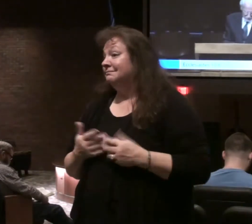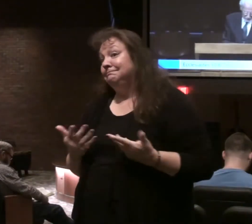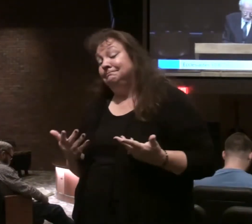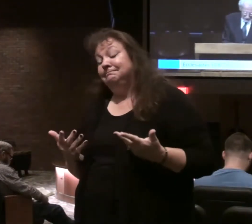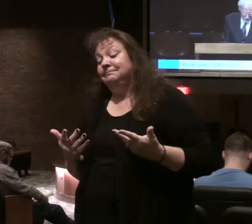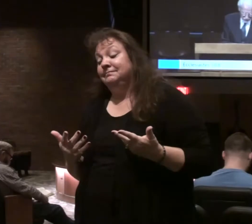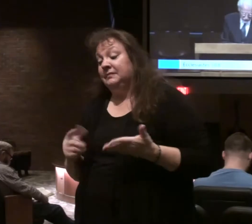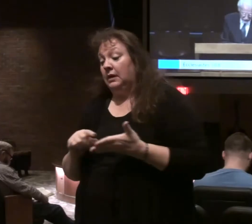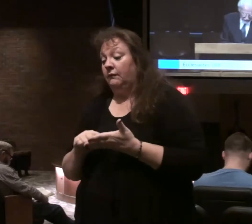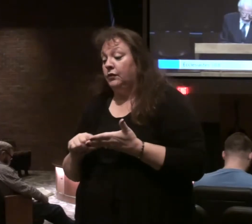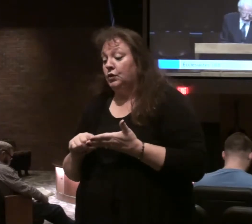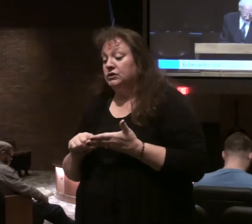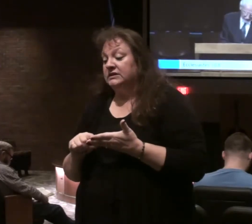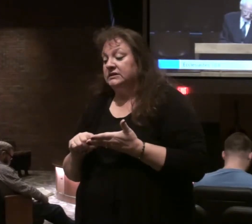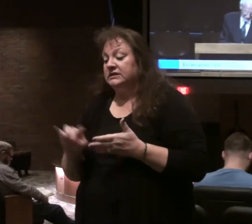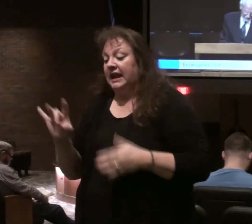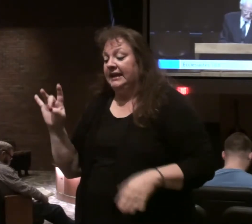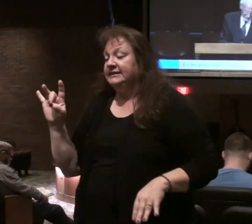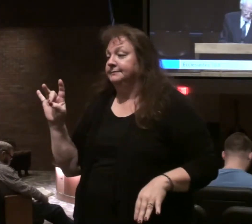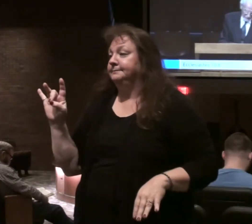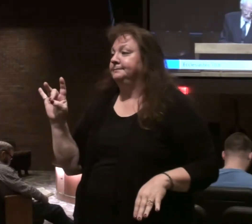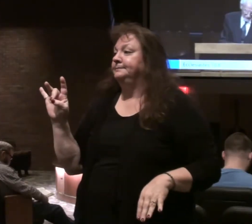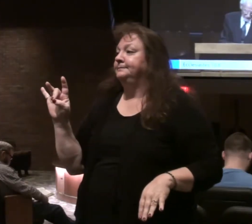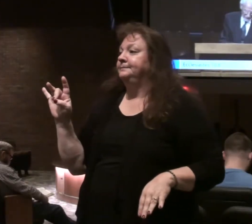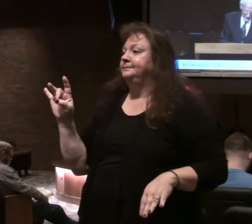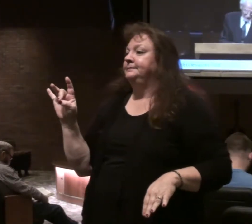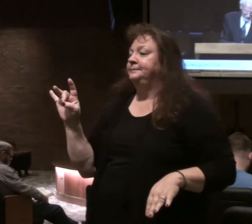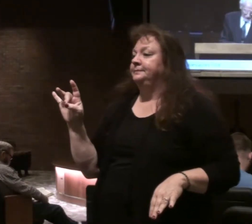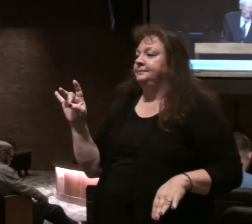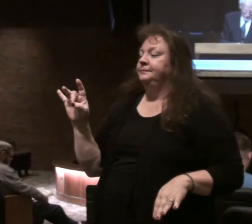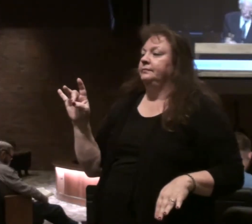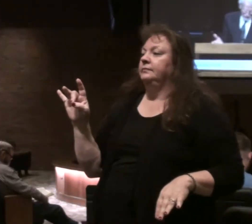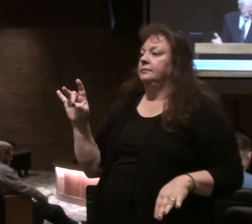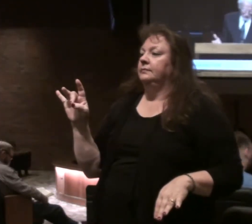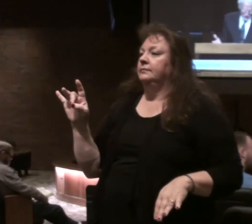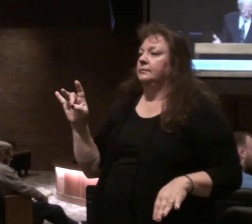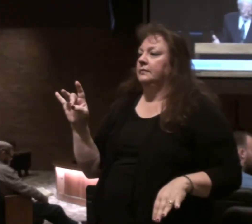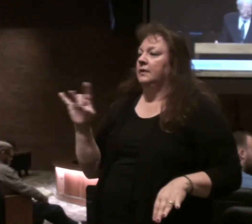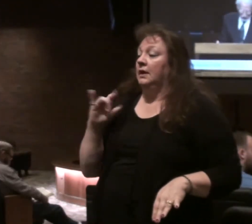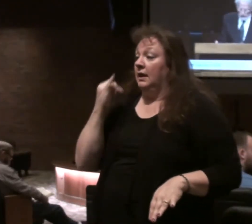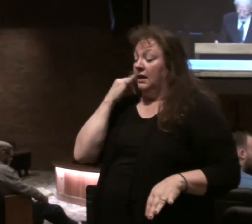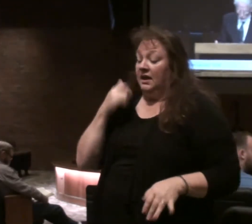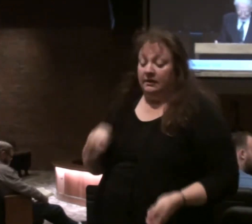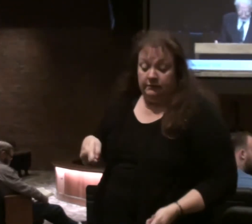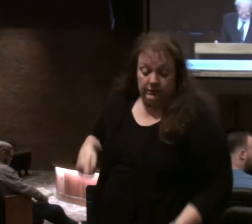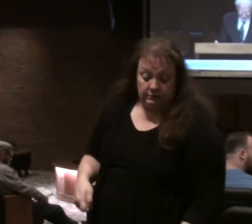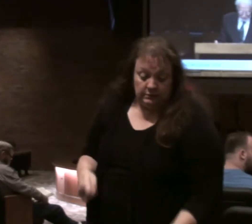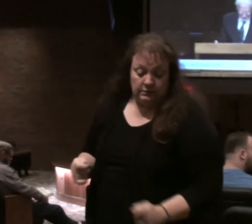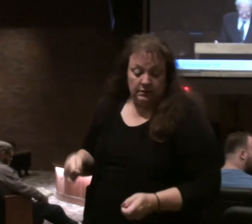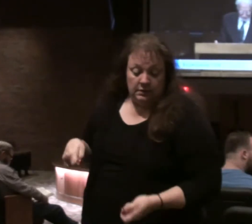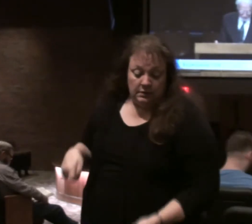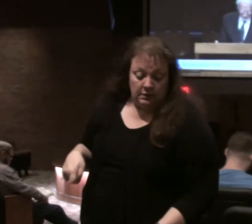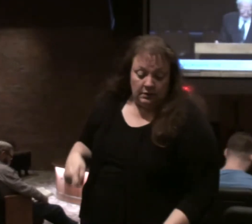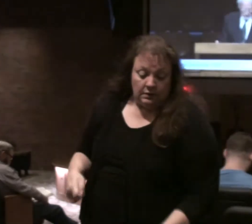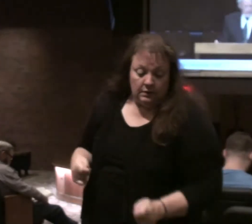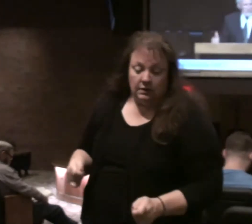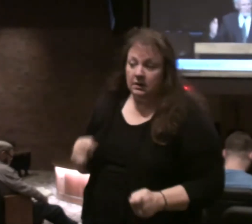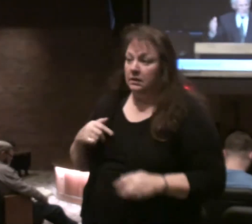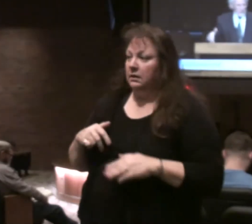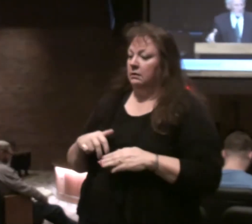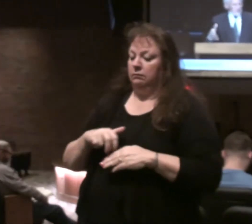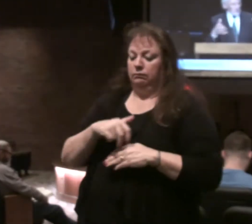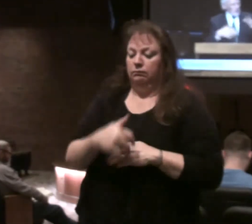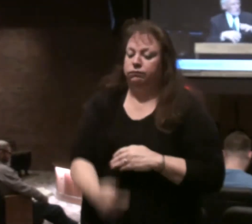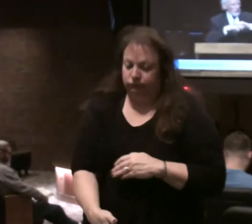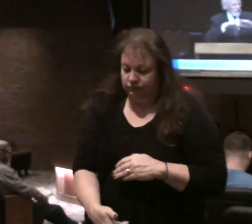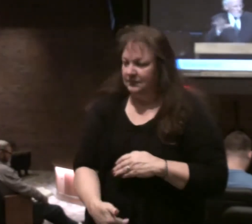So, look at verse 8. He who digs a pit may fall into it. In other words, they would